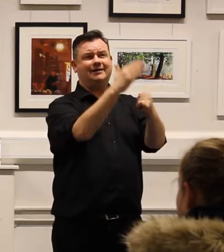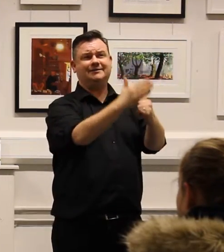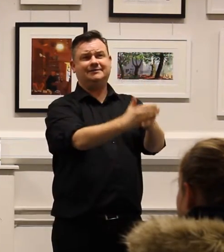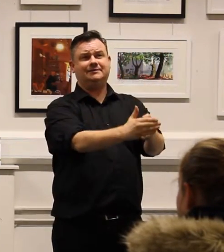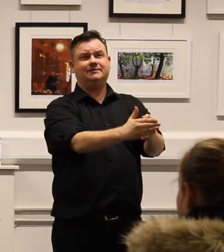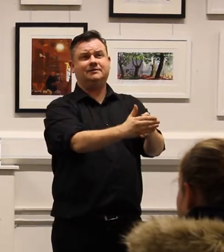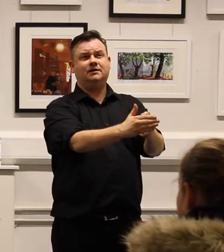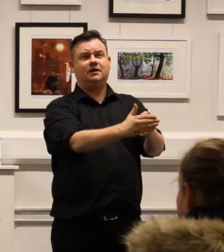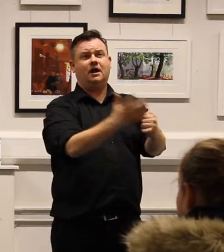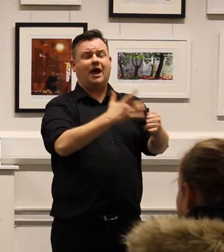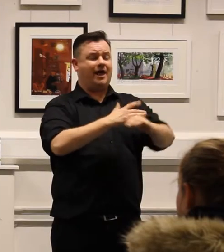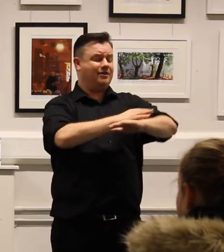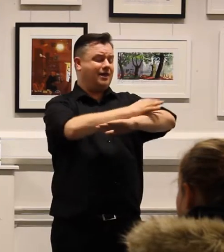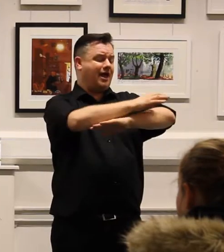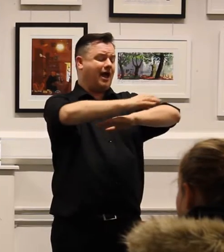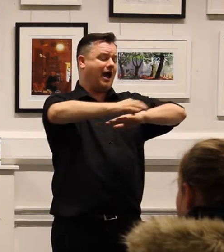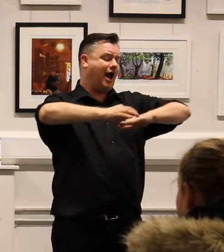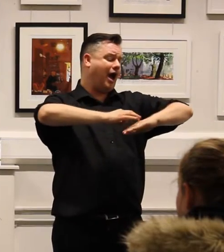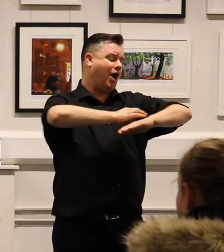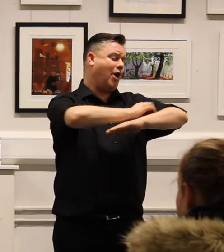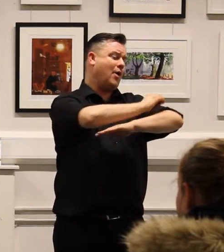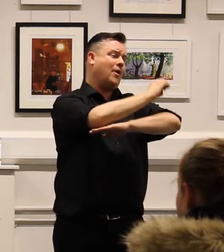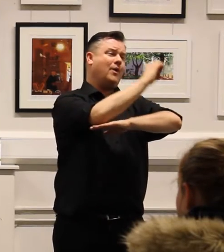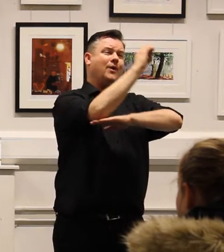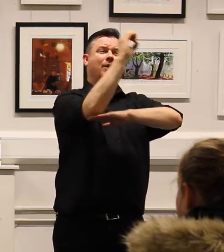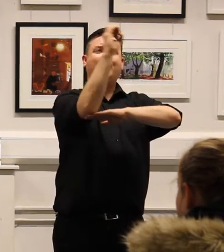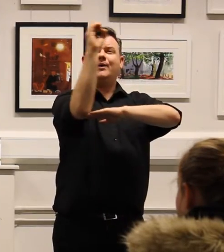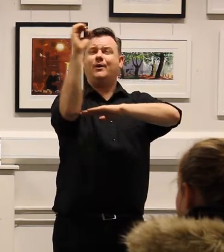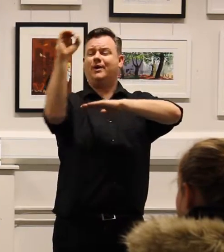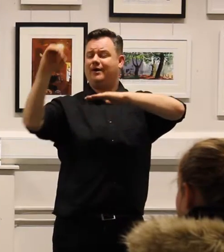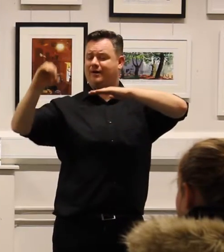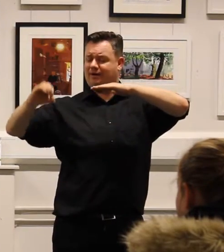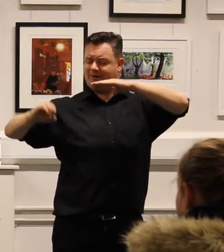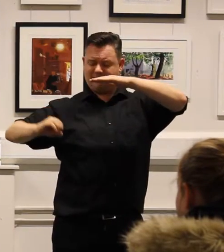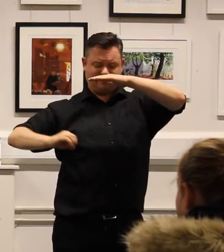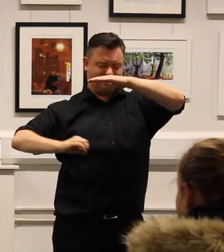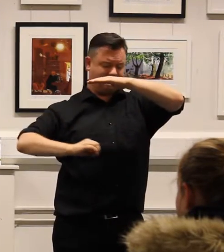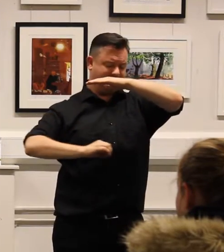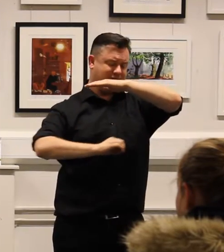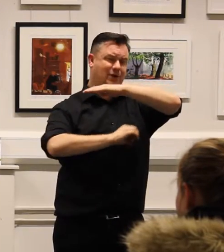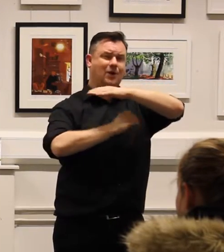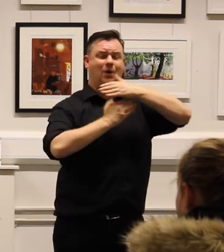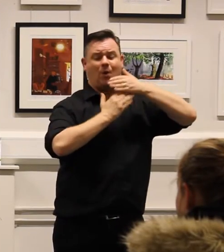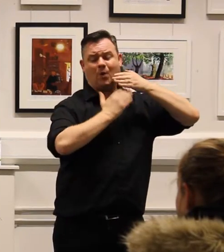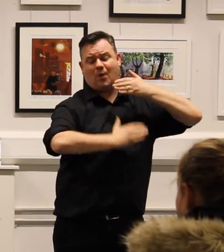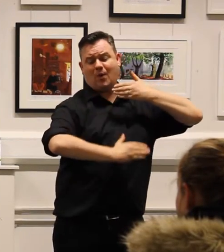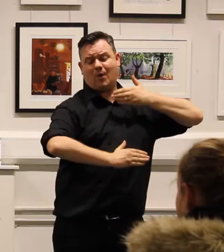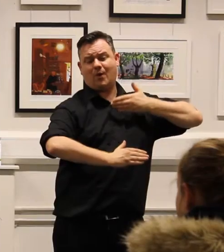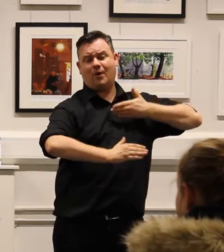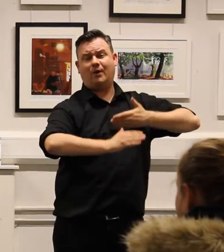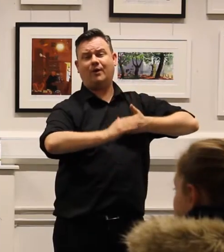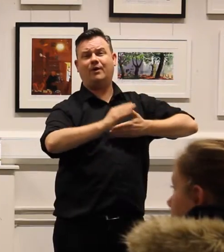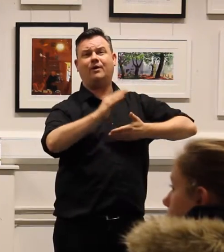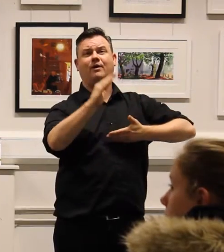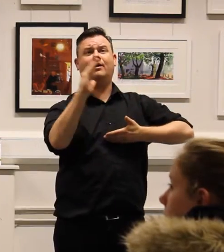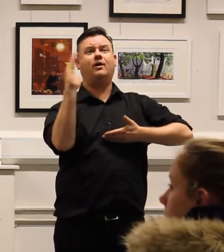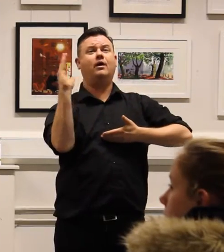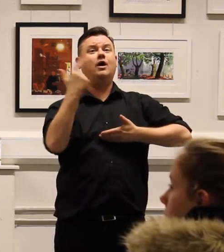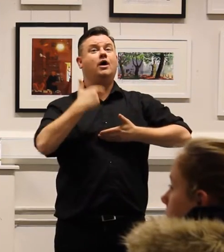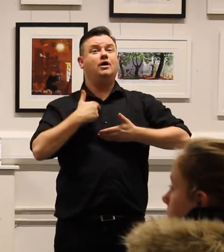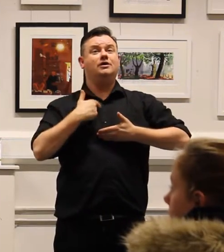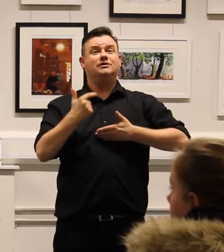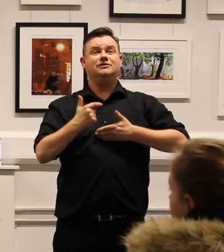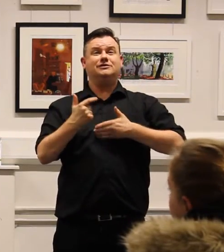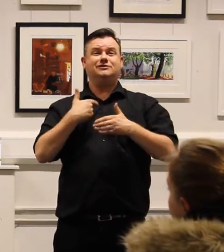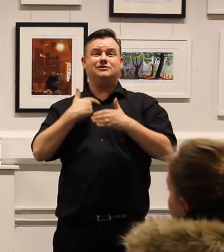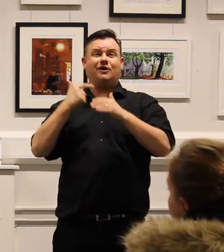done, and the hours from dusk to dawn stretch long. So raise